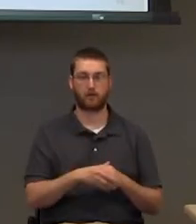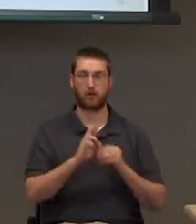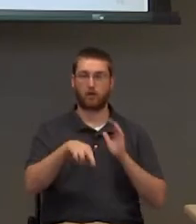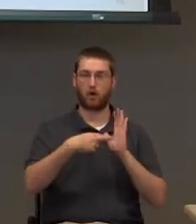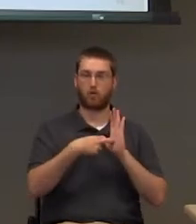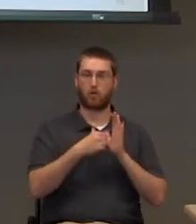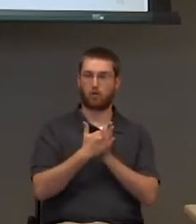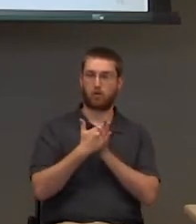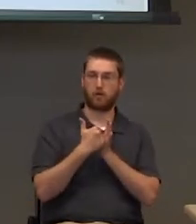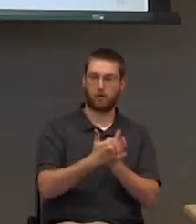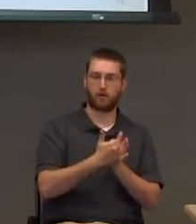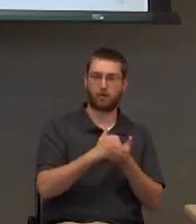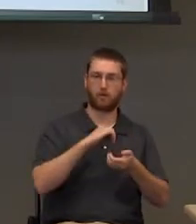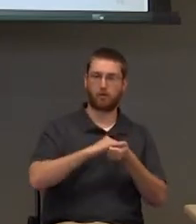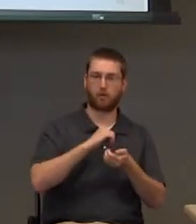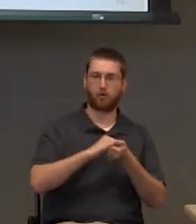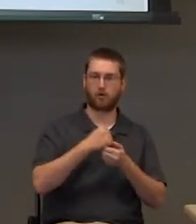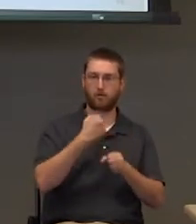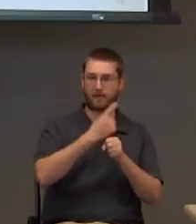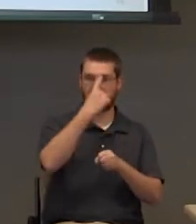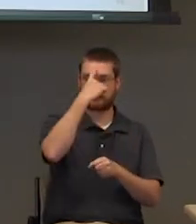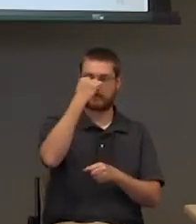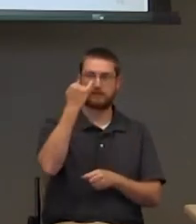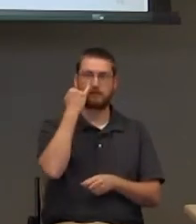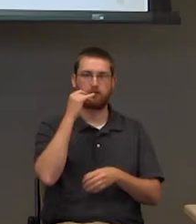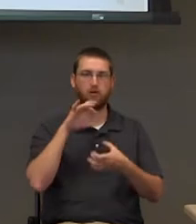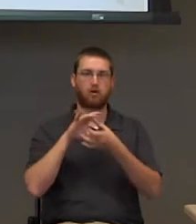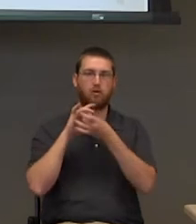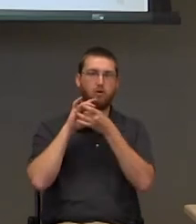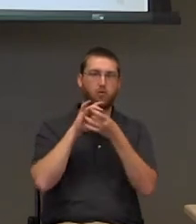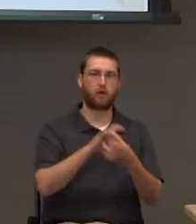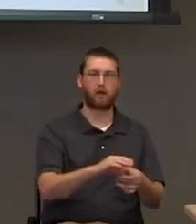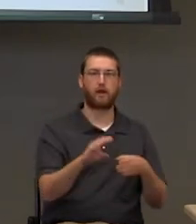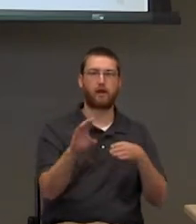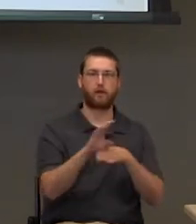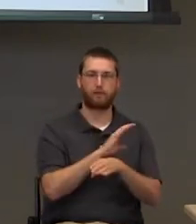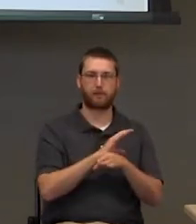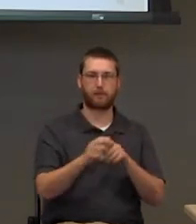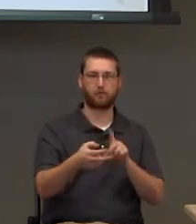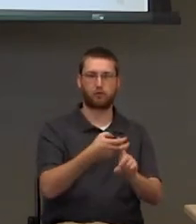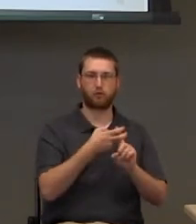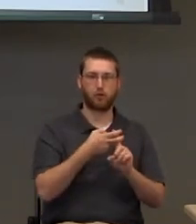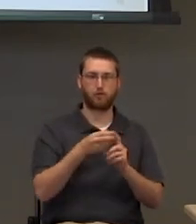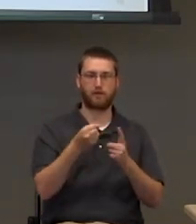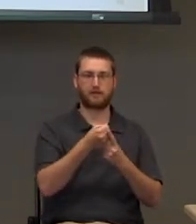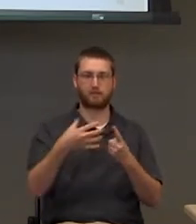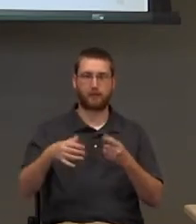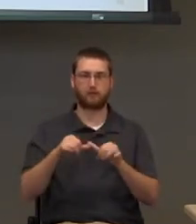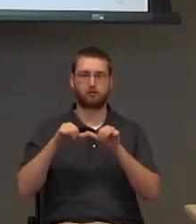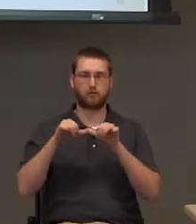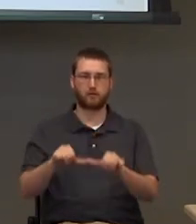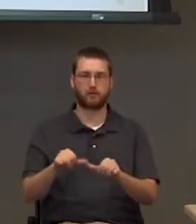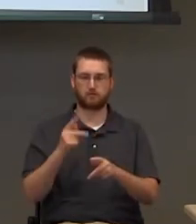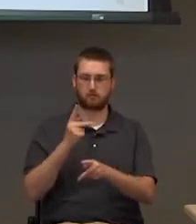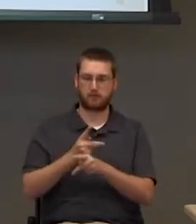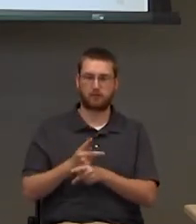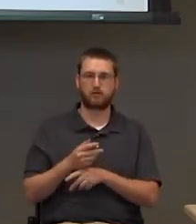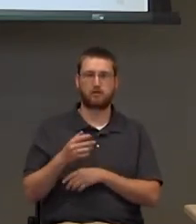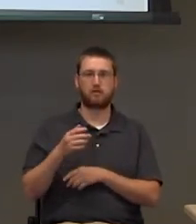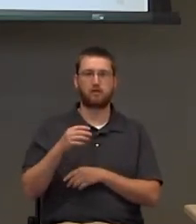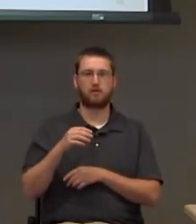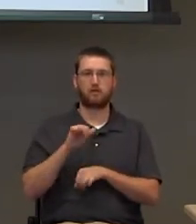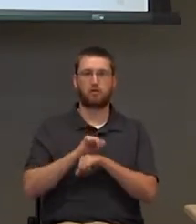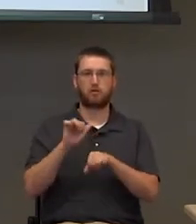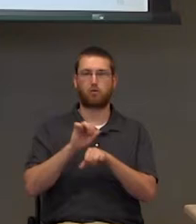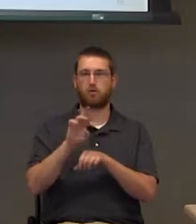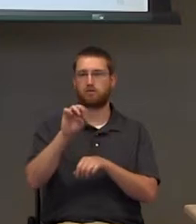to partner where it makes sense if it has to do with business recruitment expansion or retention, workforce development or entrepreneurial development, but